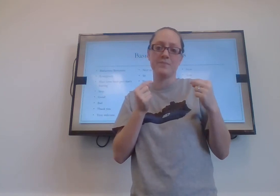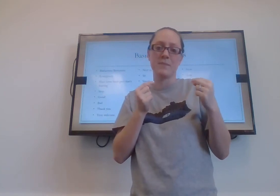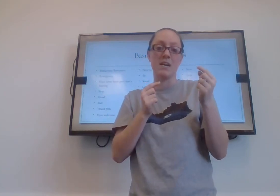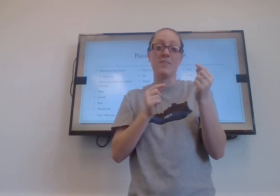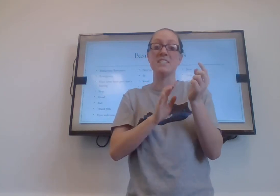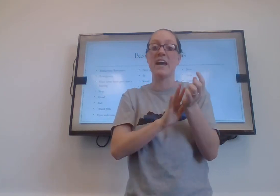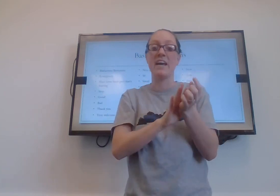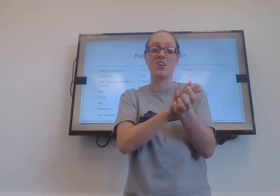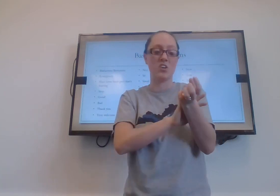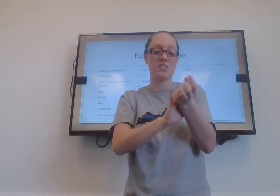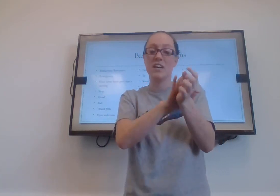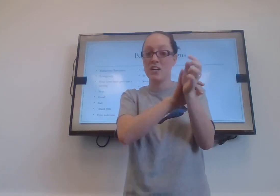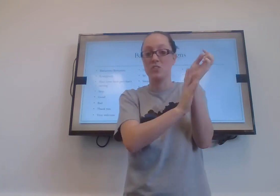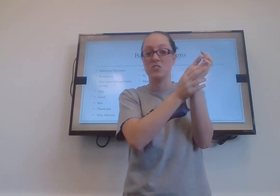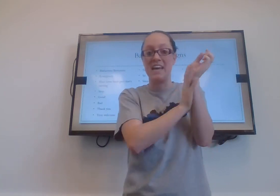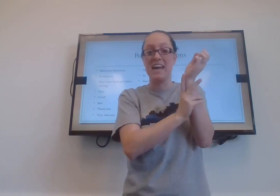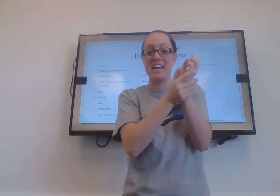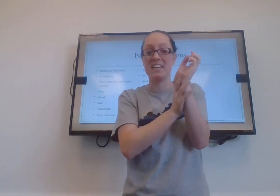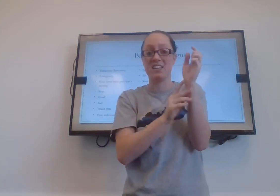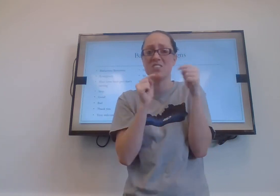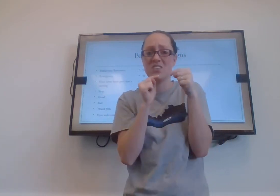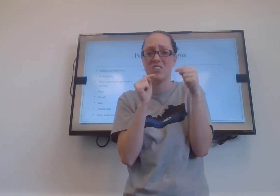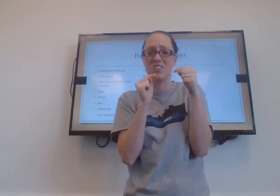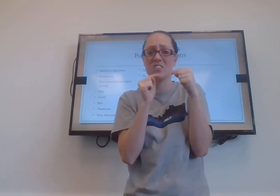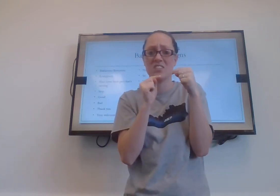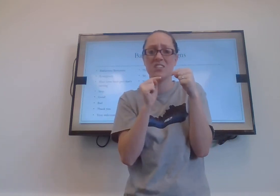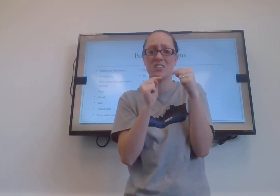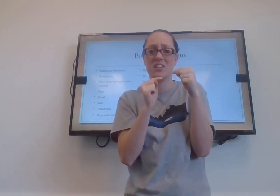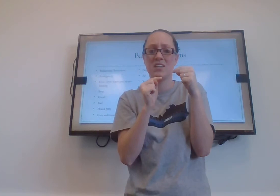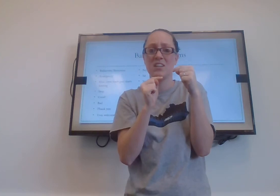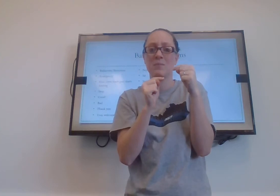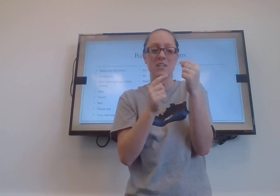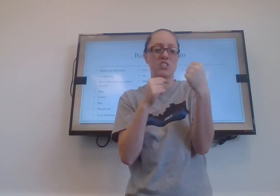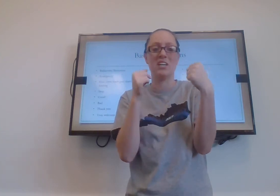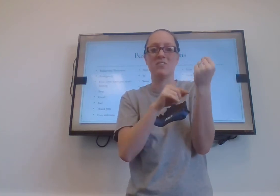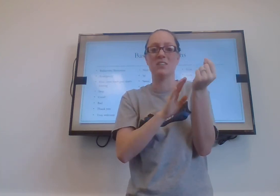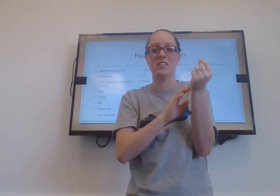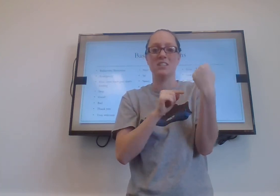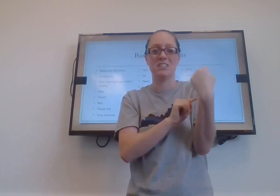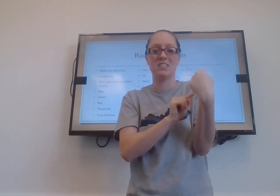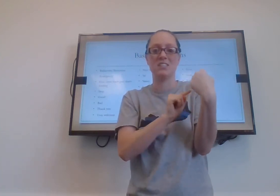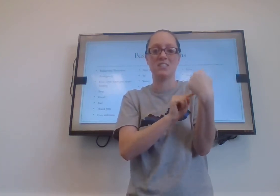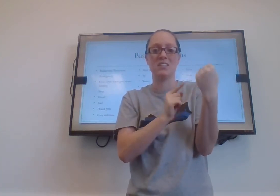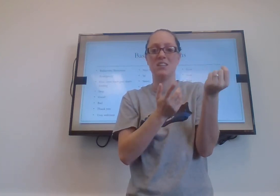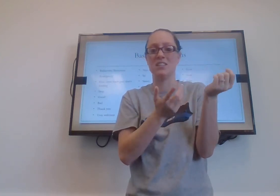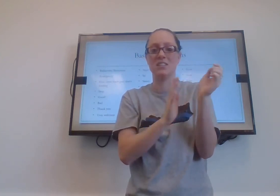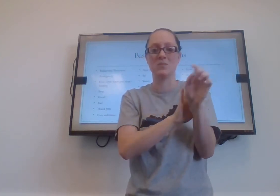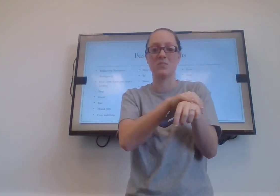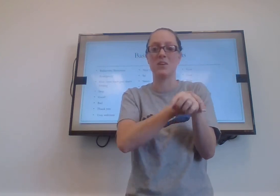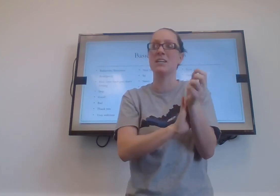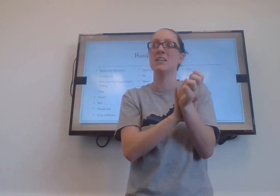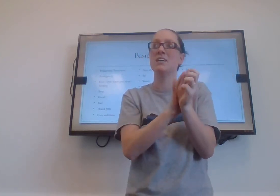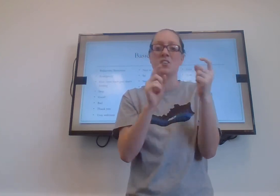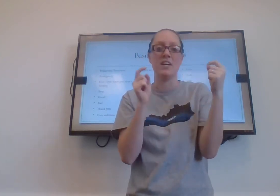and if they say hand hurts, they'll say hand hurts, because you can't really, that isn't right.